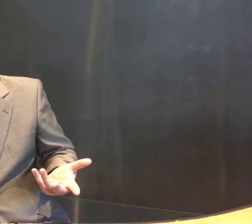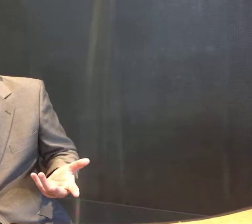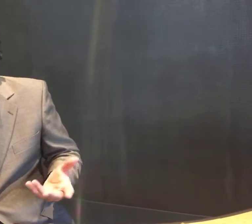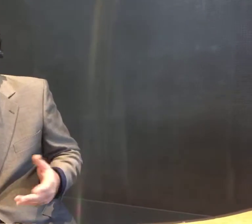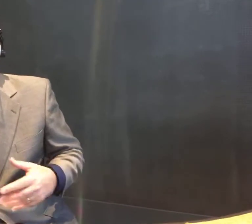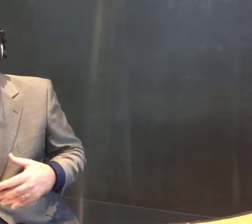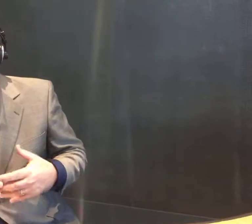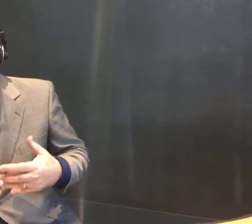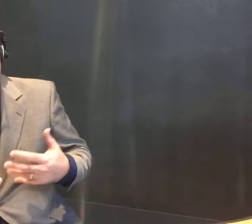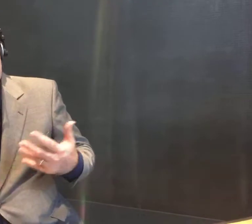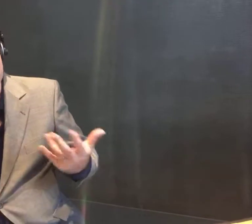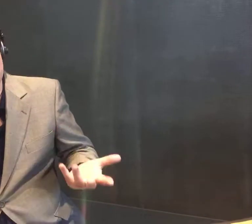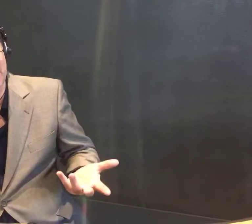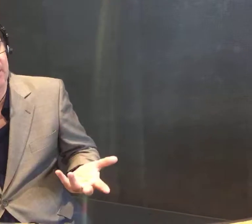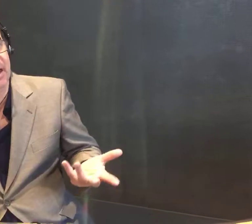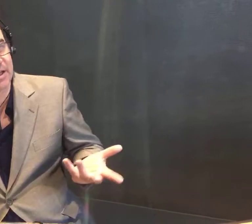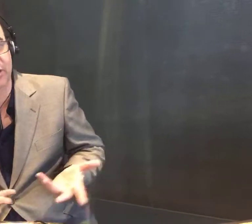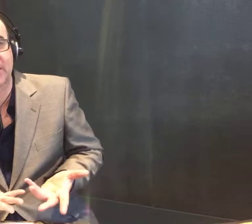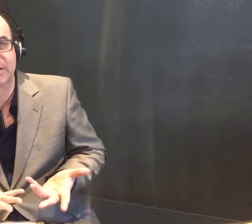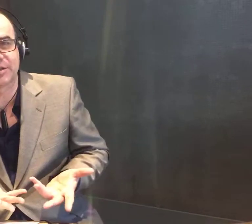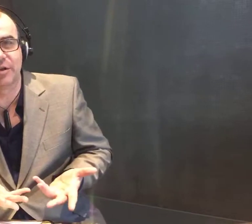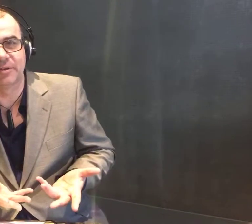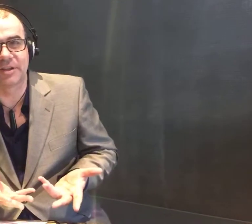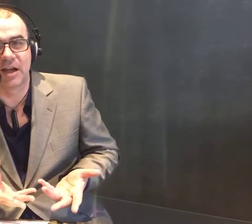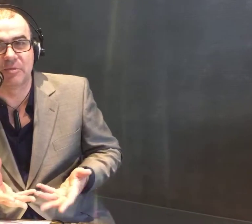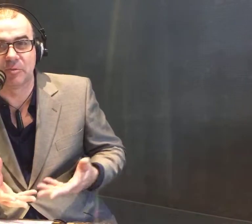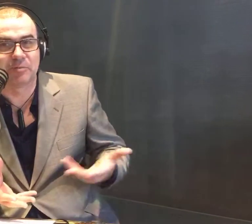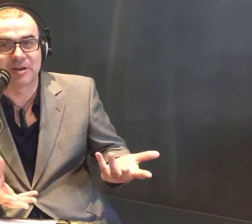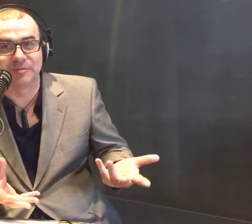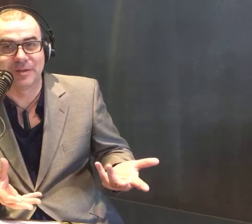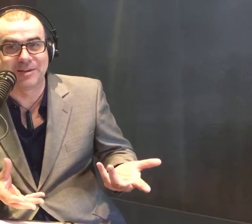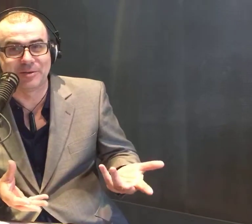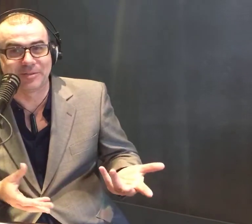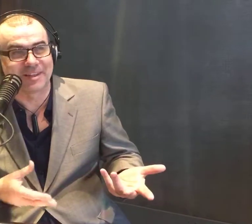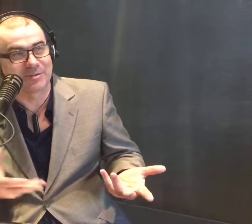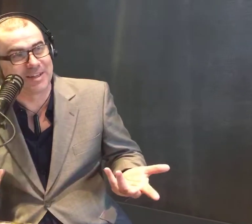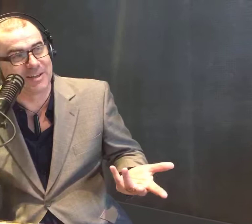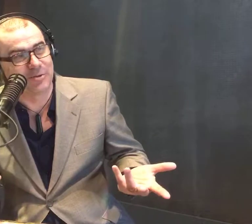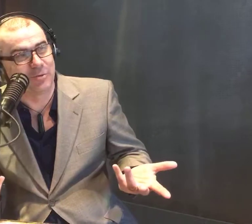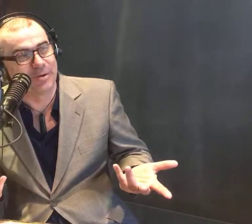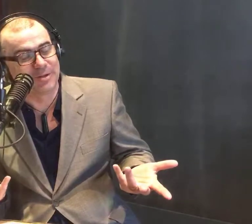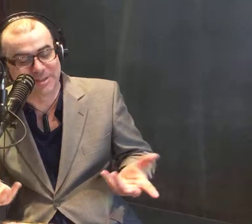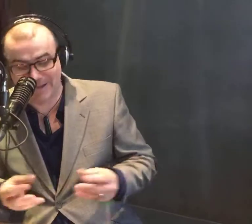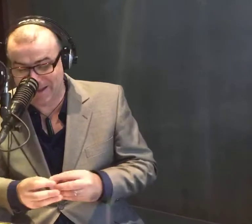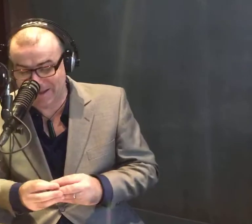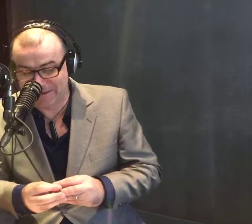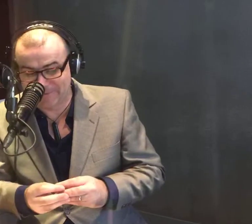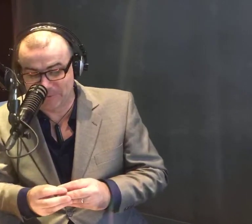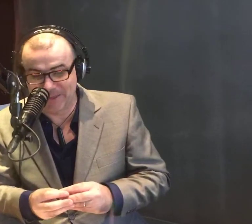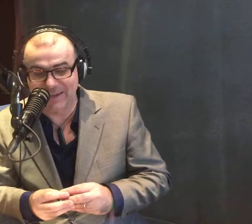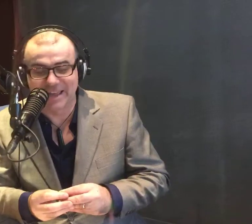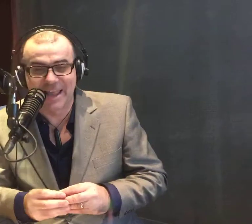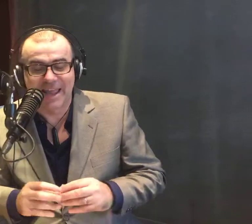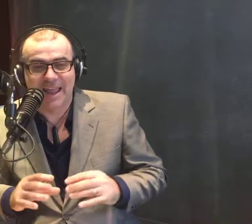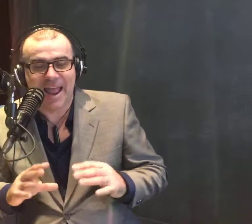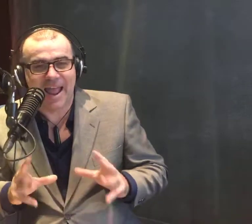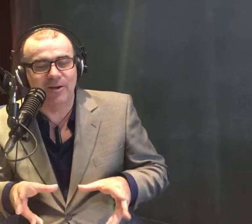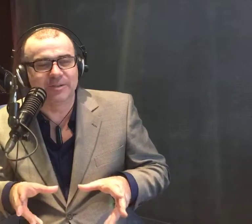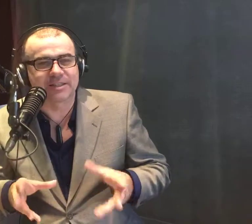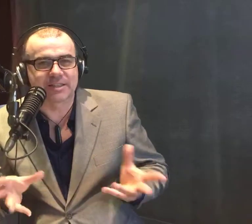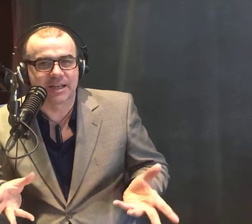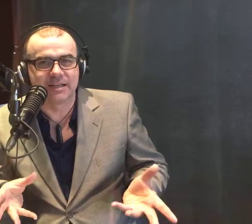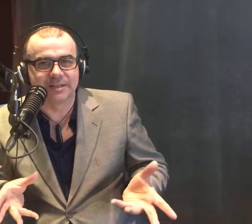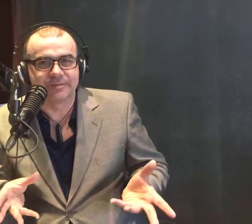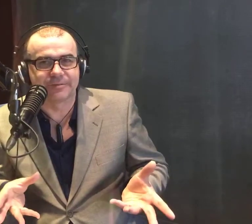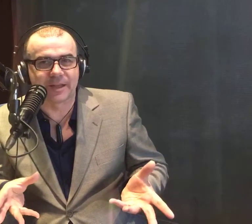suppose, language is dynamic and it changes over time. And when we invent new things, we need new words for that.